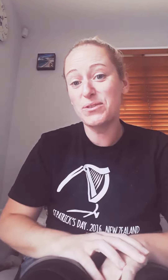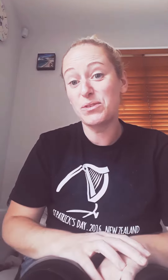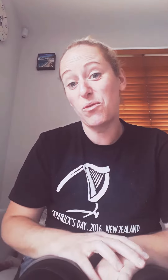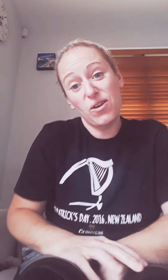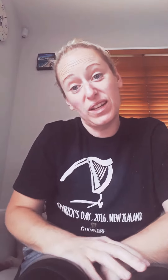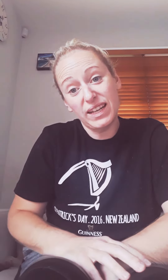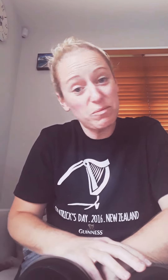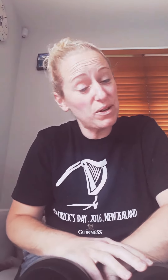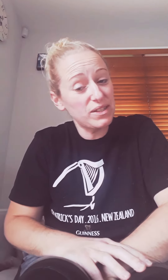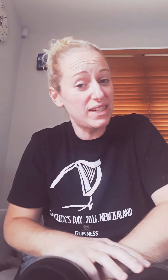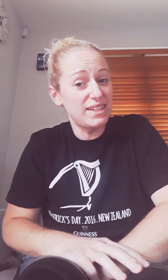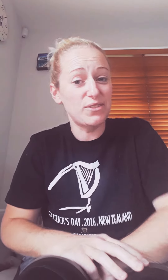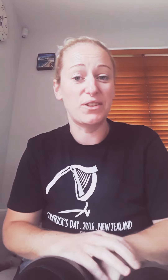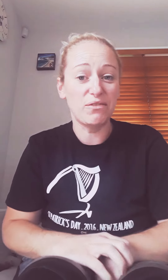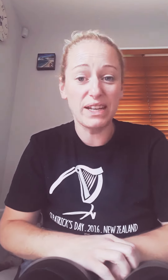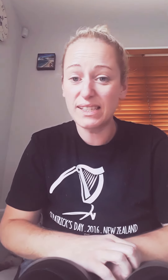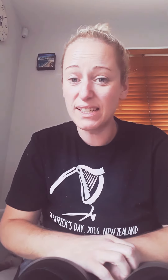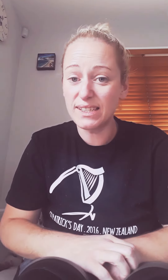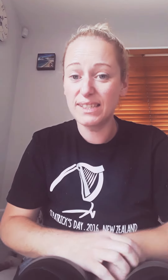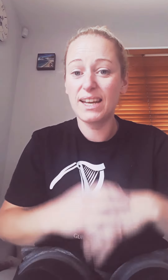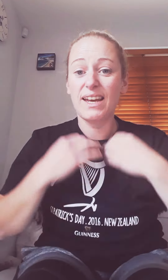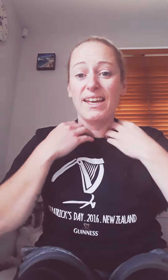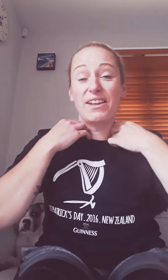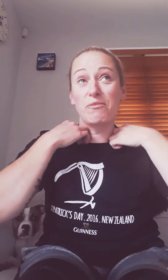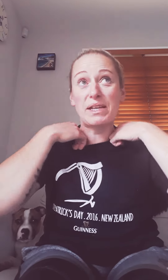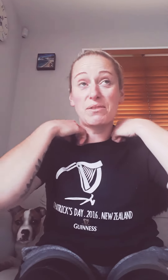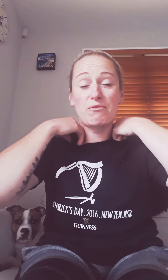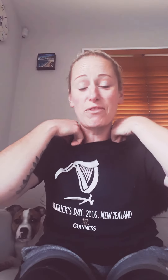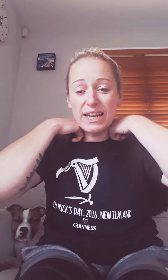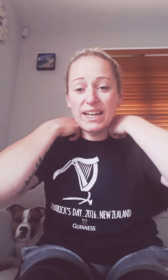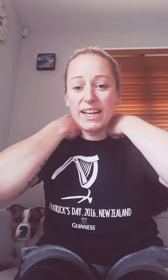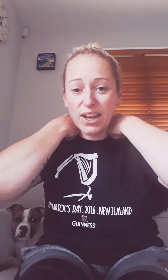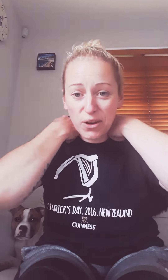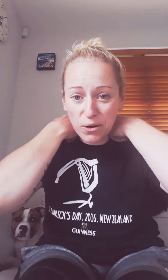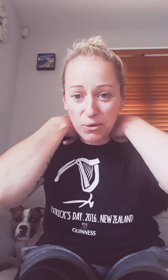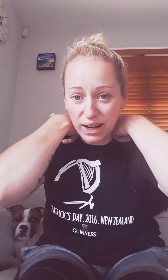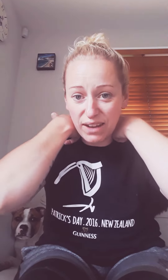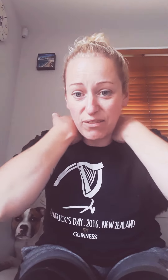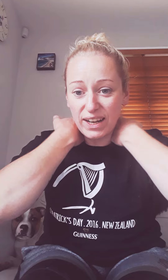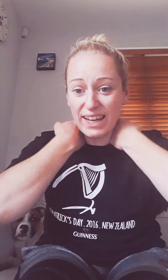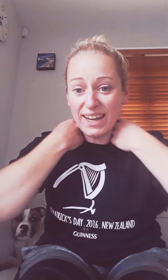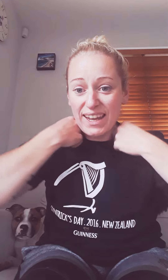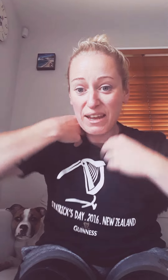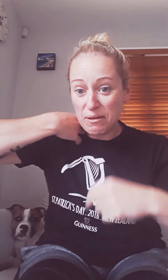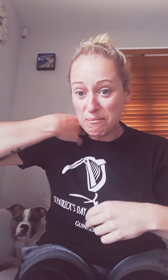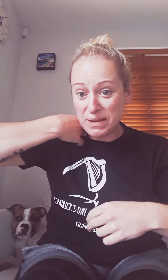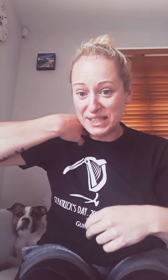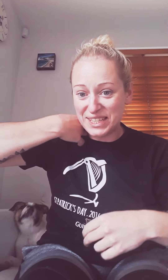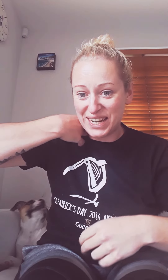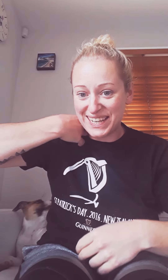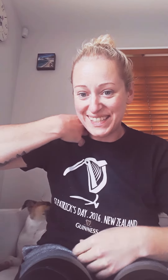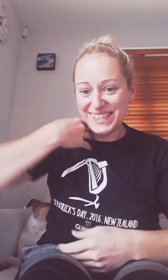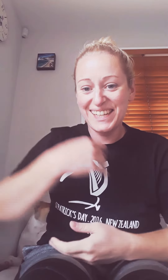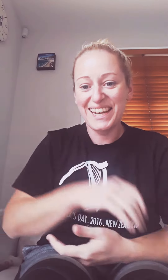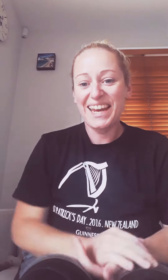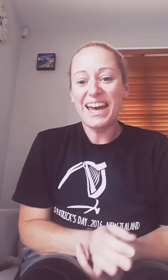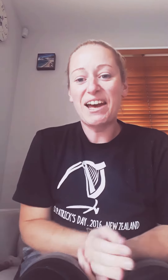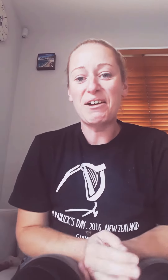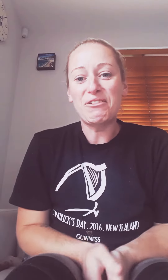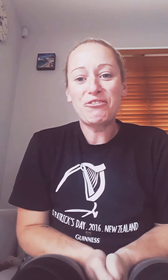or on the letterboxes or on the fences? There have been some really cool, lovely messages from